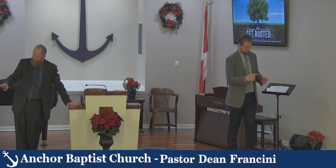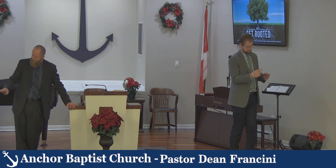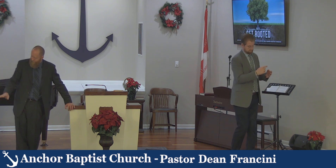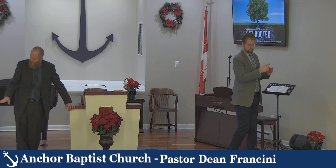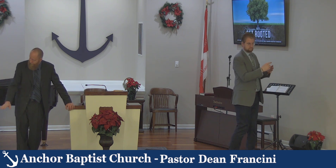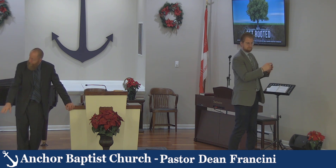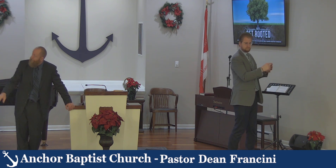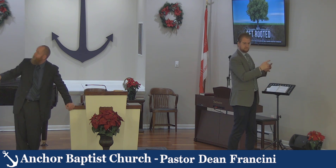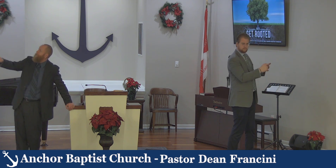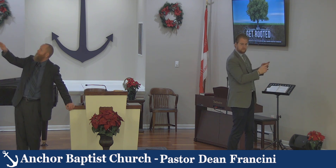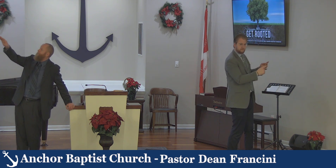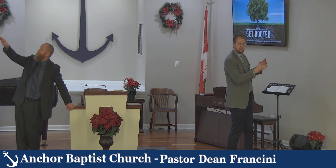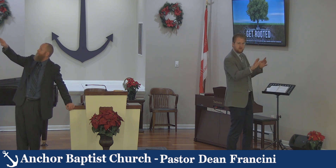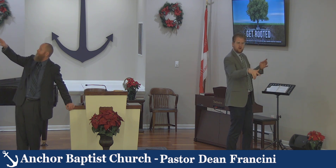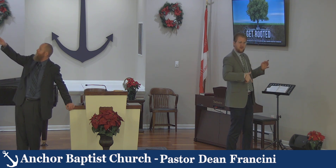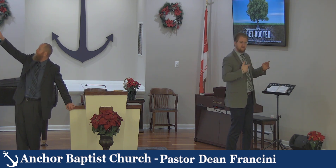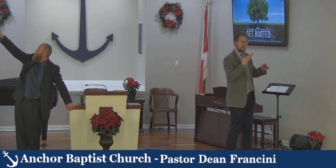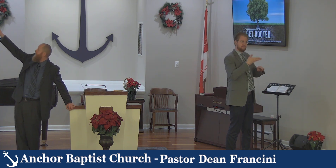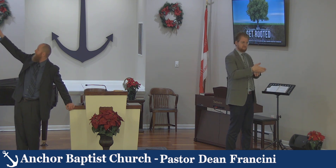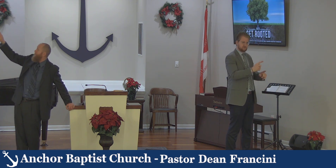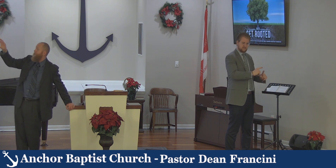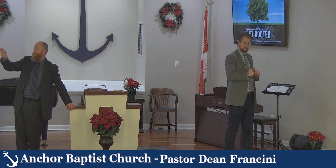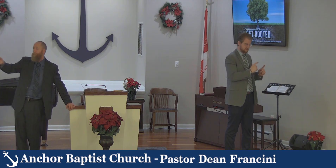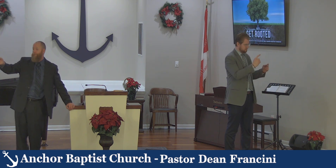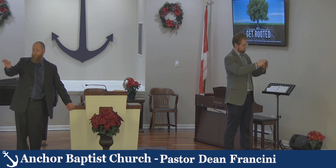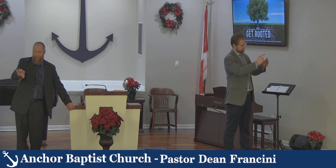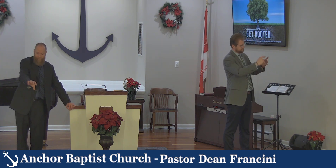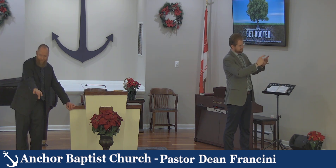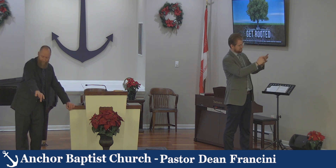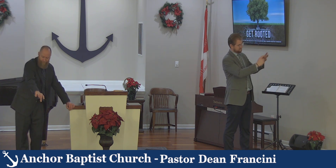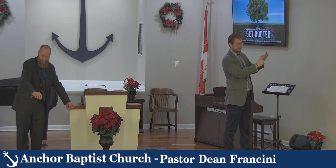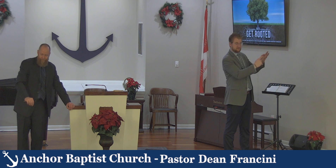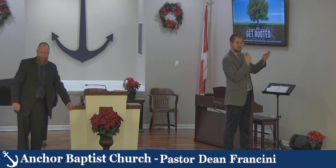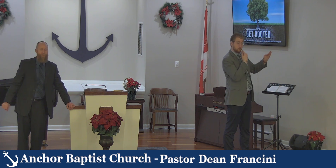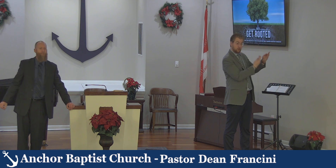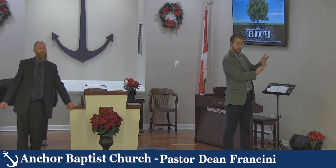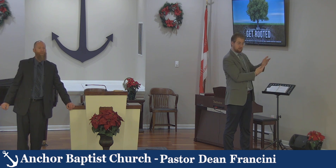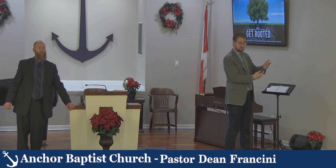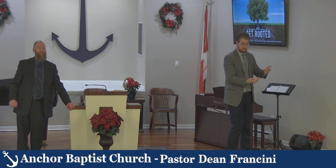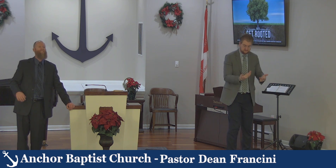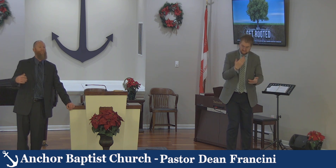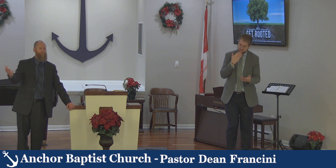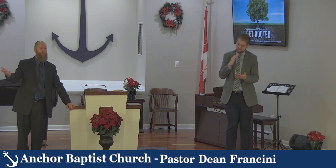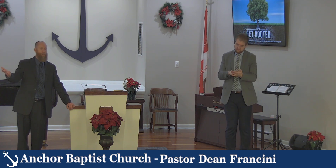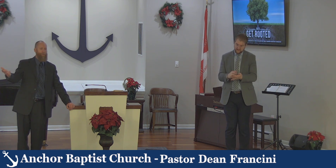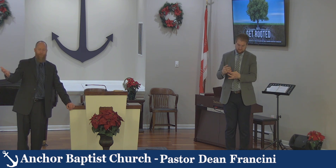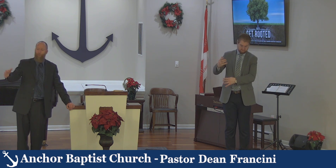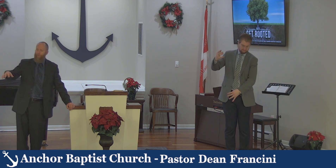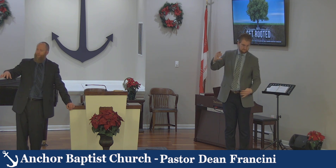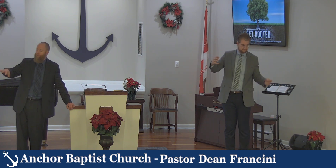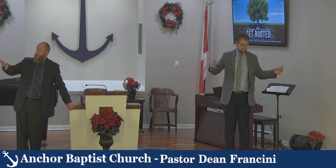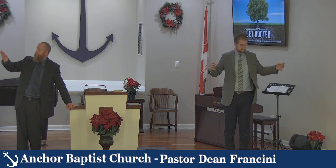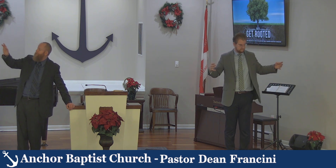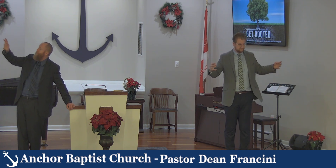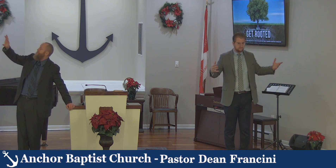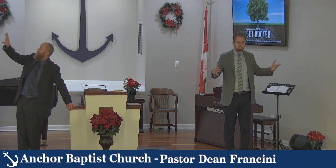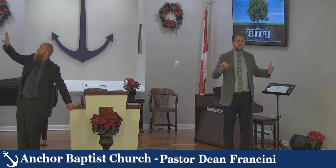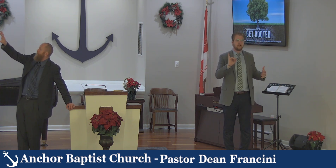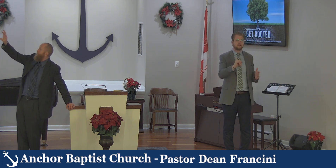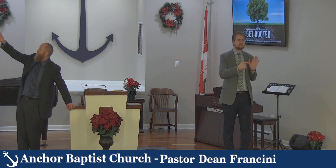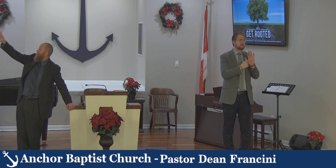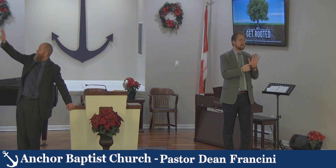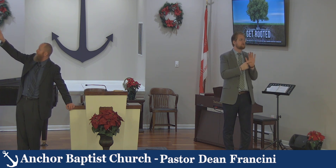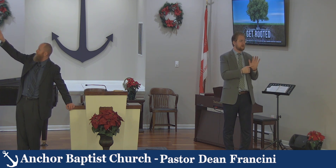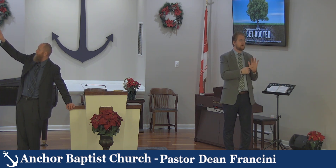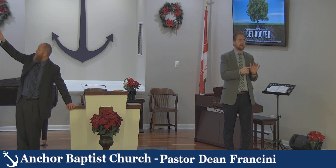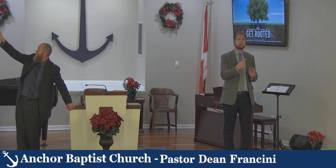lifetime after salvation and let's see what you've done good for me and what you've done bad for me. That's illustrated in 1 Corinthians as